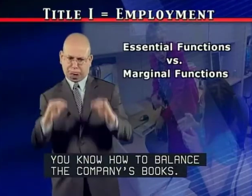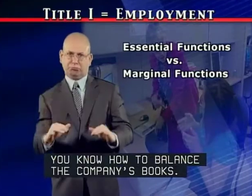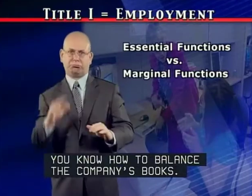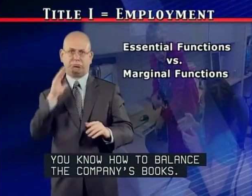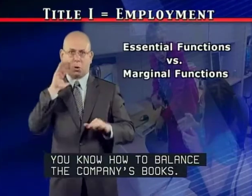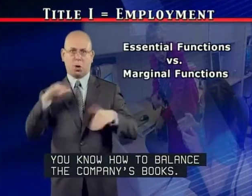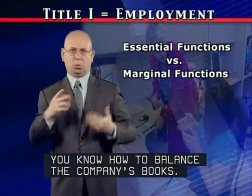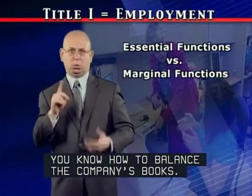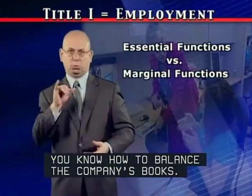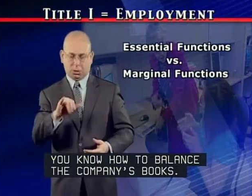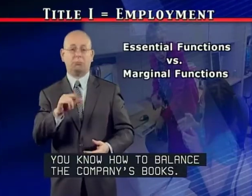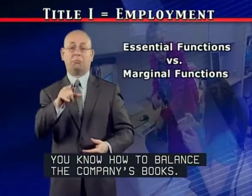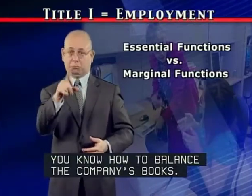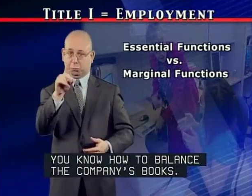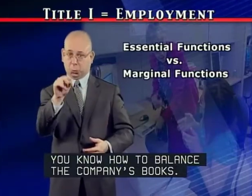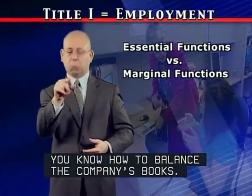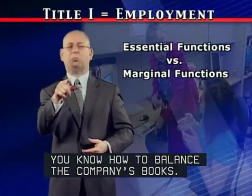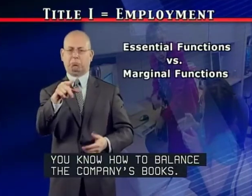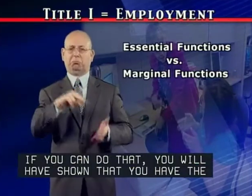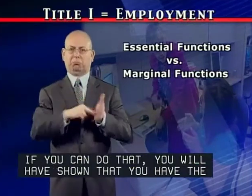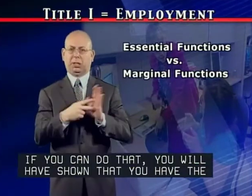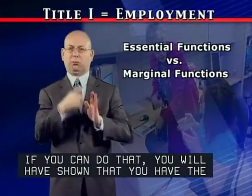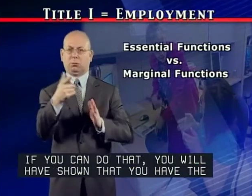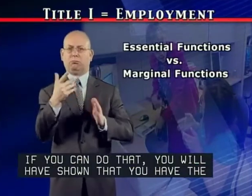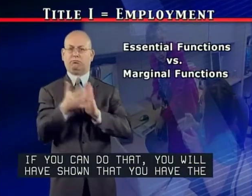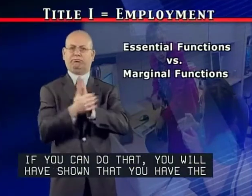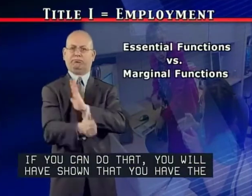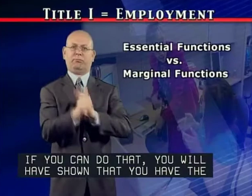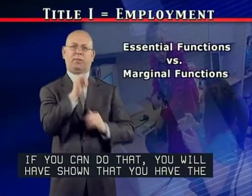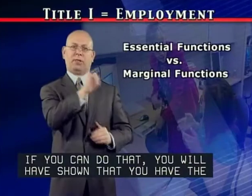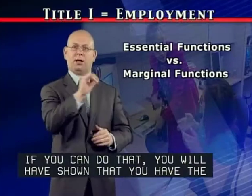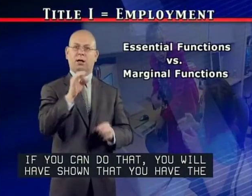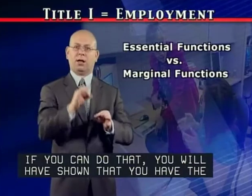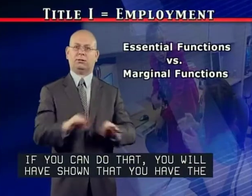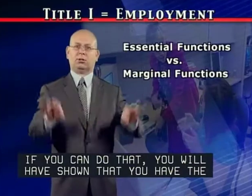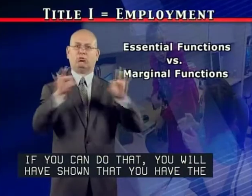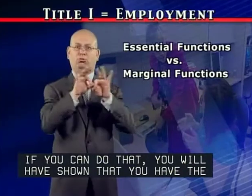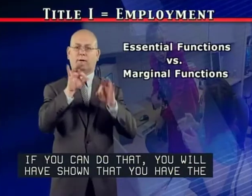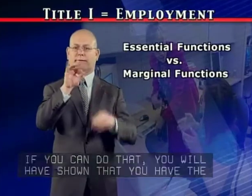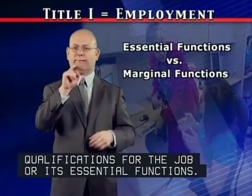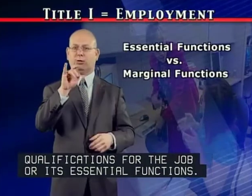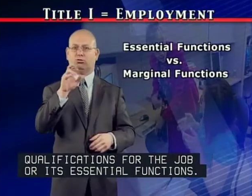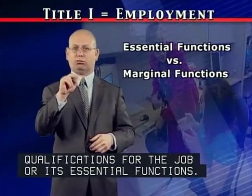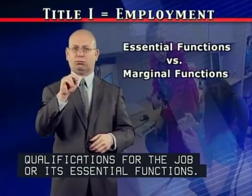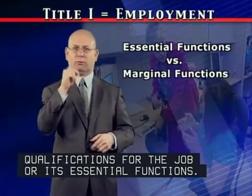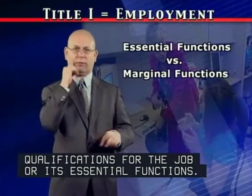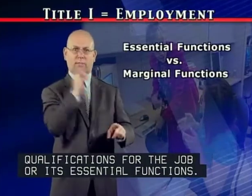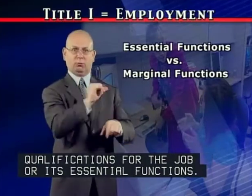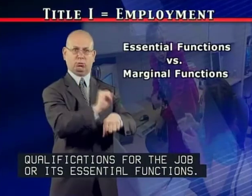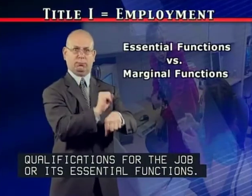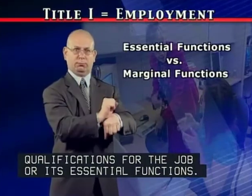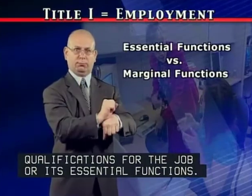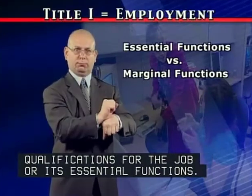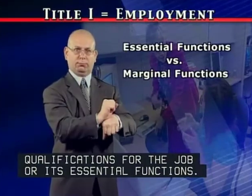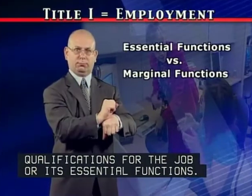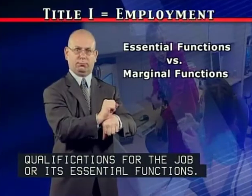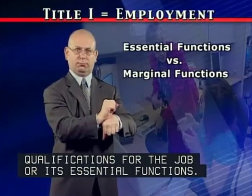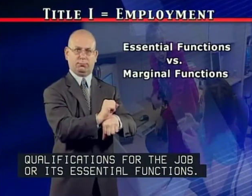company's books. If you can do that, you will have shown that you have the qualifications for the job or its